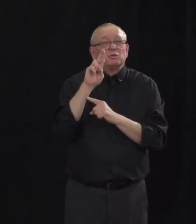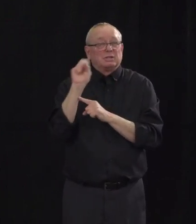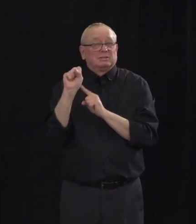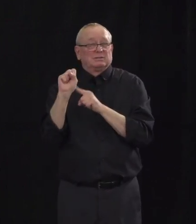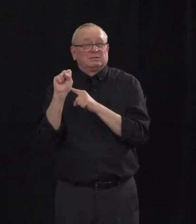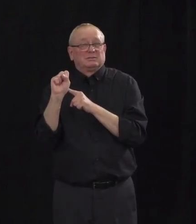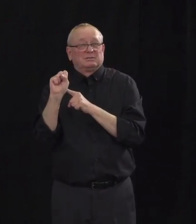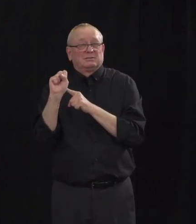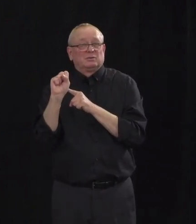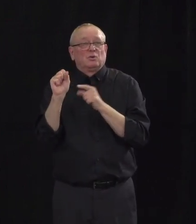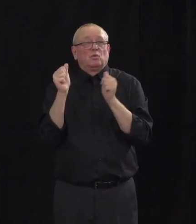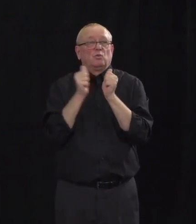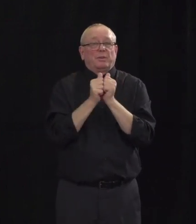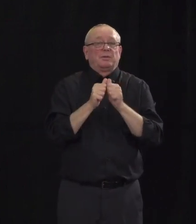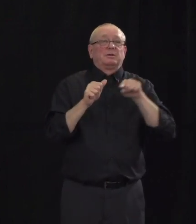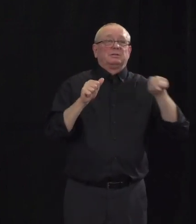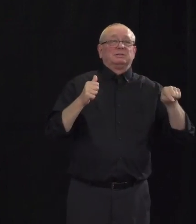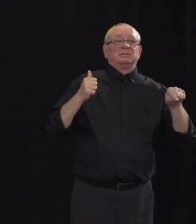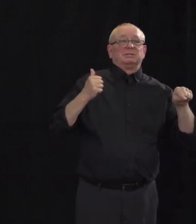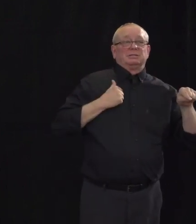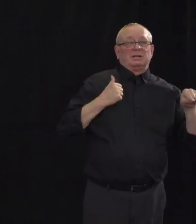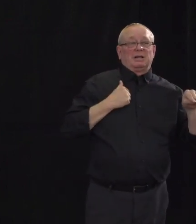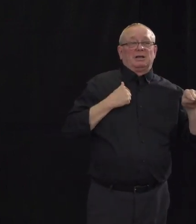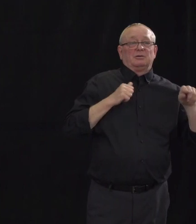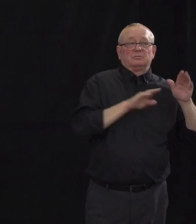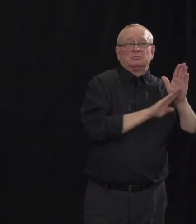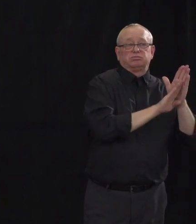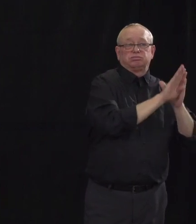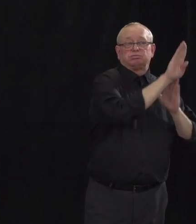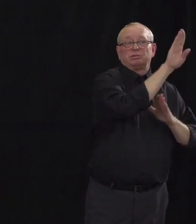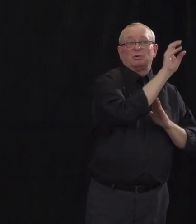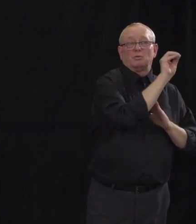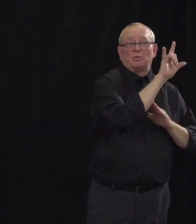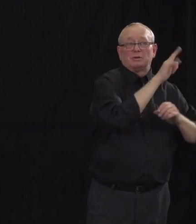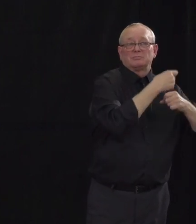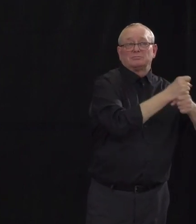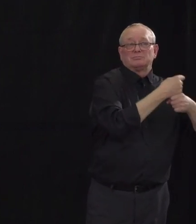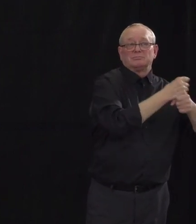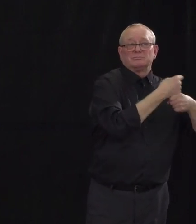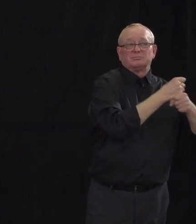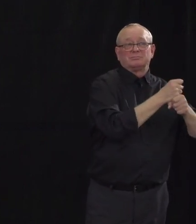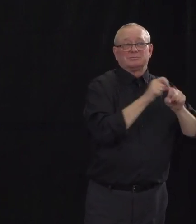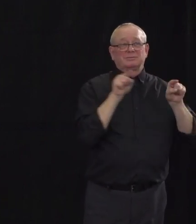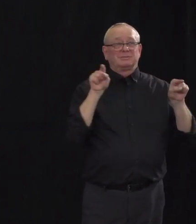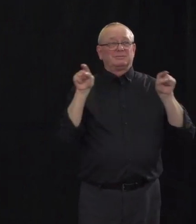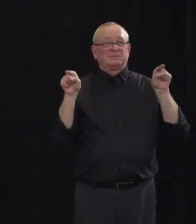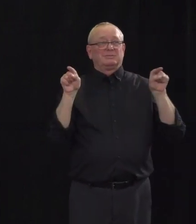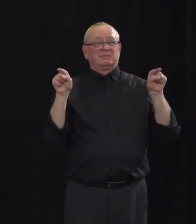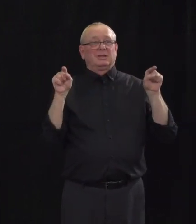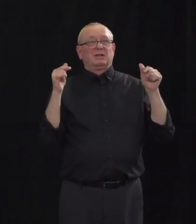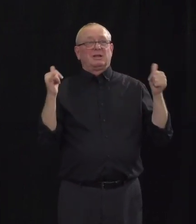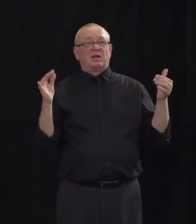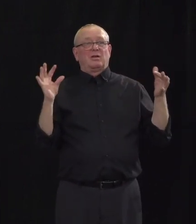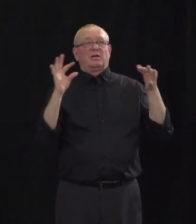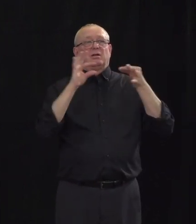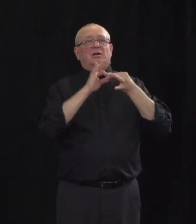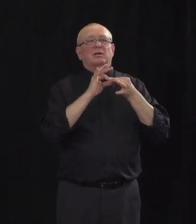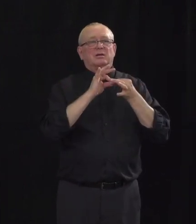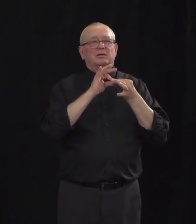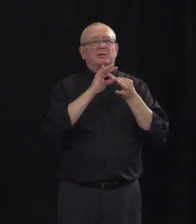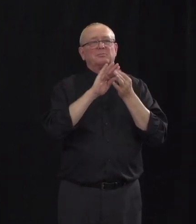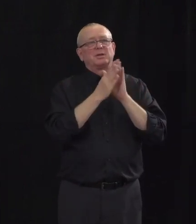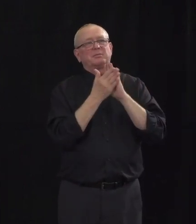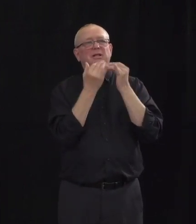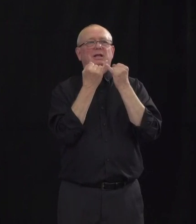from Canada, has become energy independent. We now have North American energy independence. North America has, over the